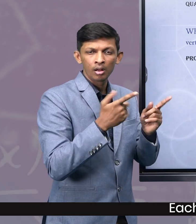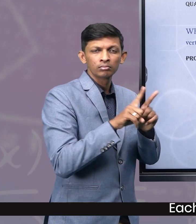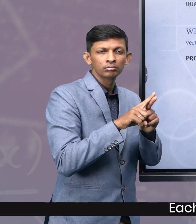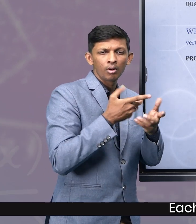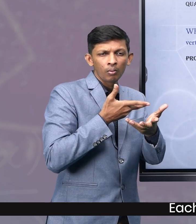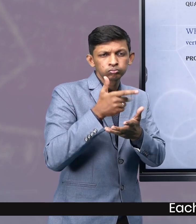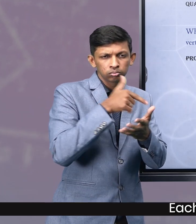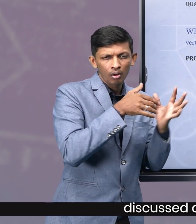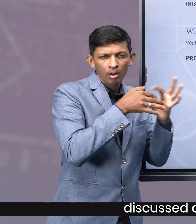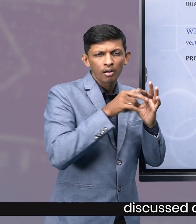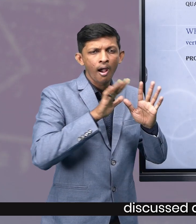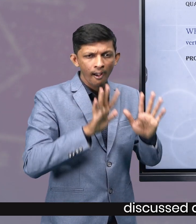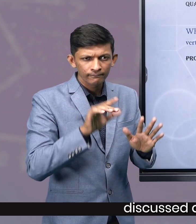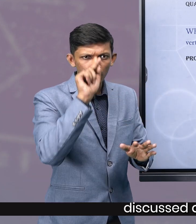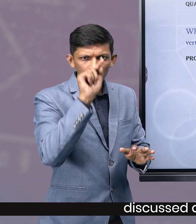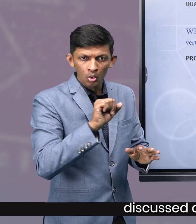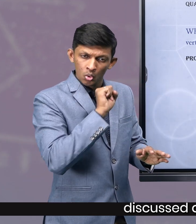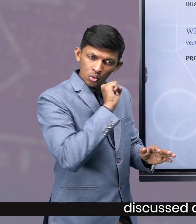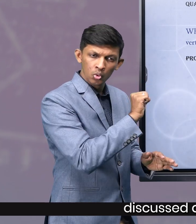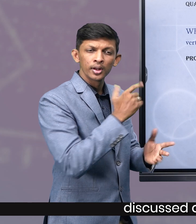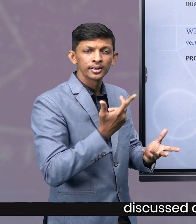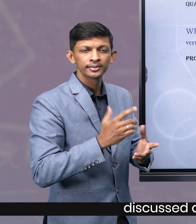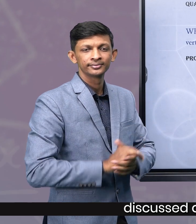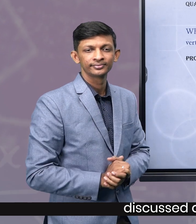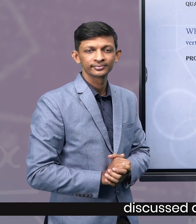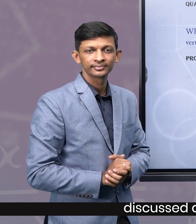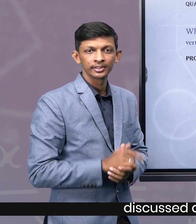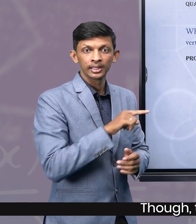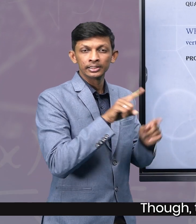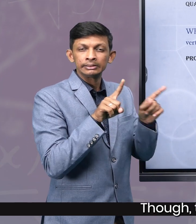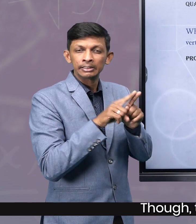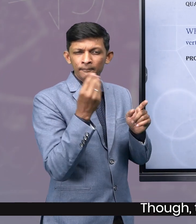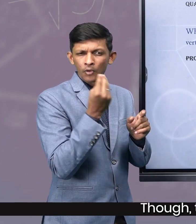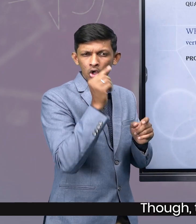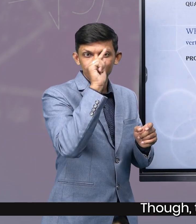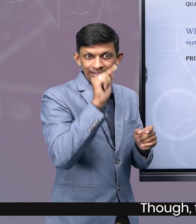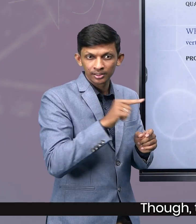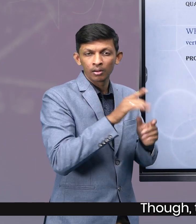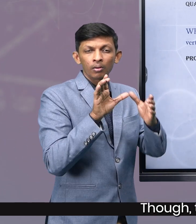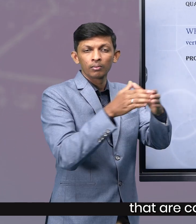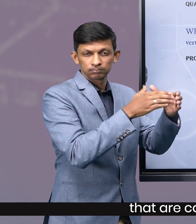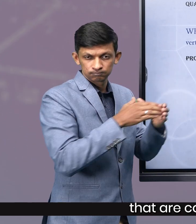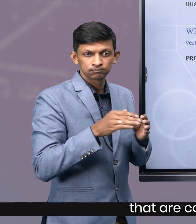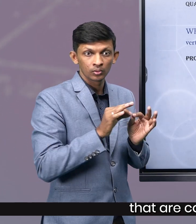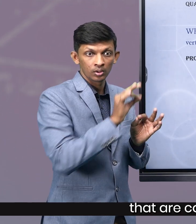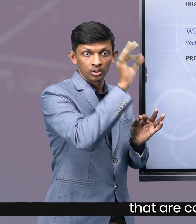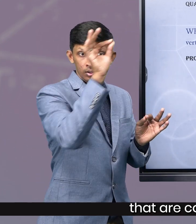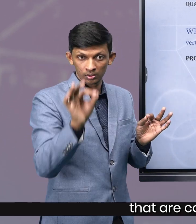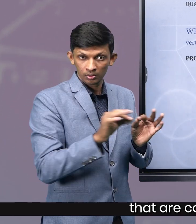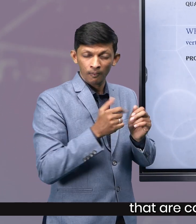Each of the quadrilaterals discussed above has its own properties. Though there are some properties that are common to all